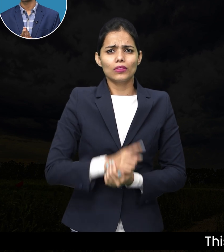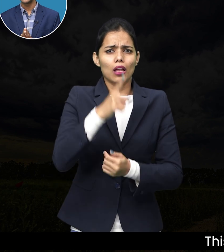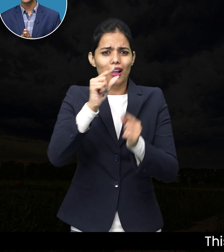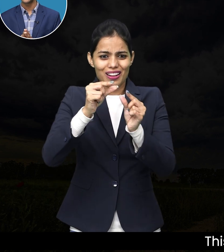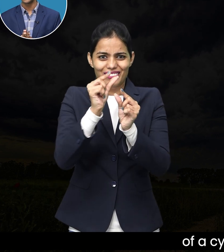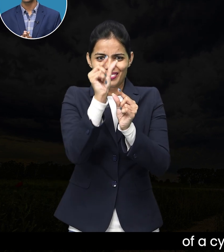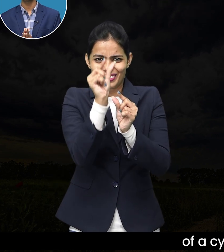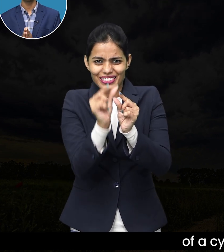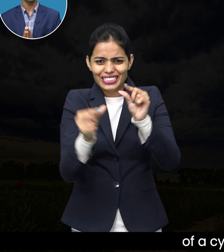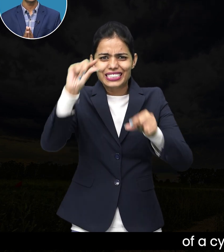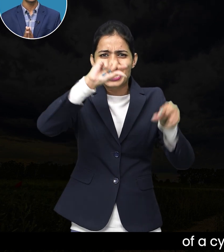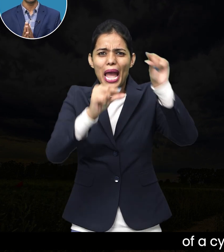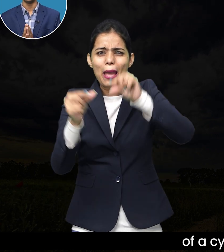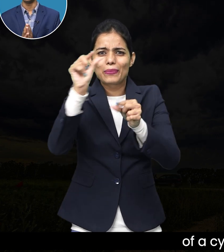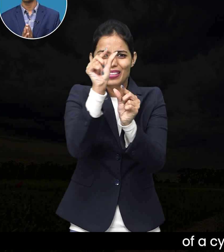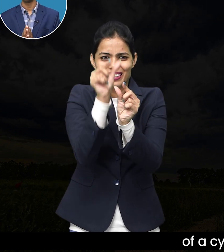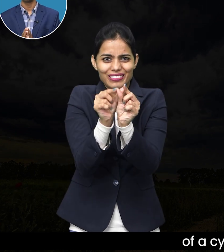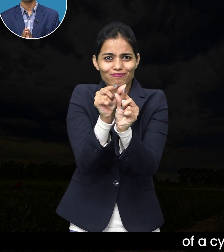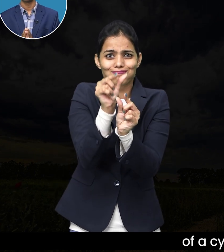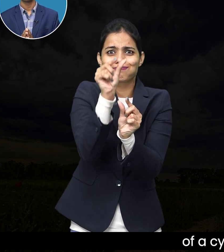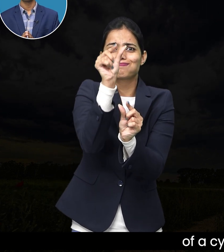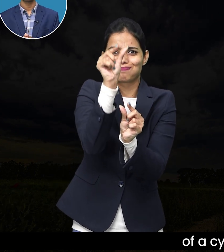This consists of a cylindrical bulb.